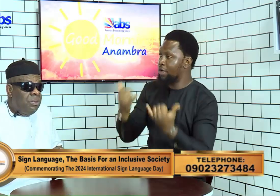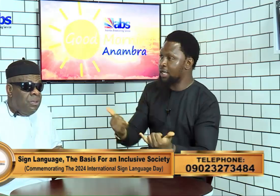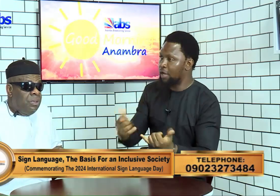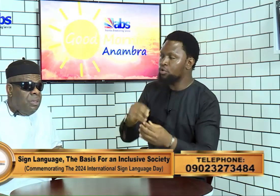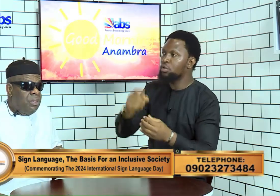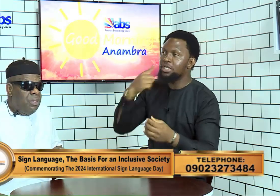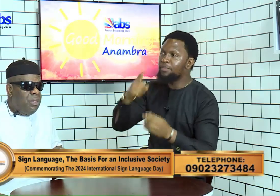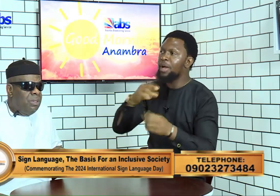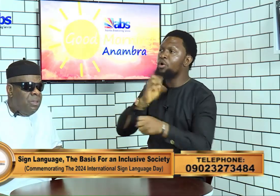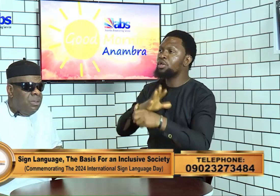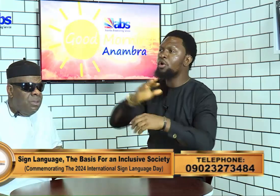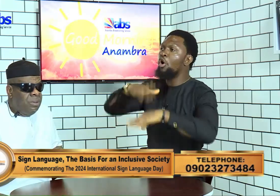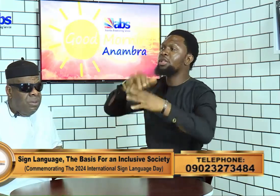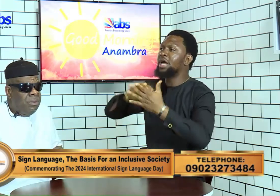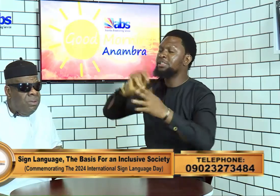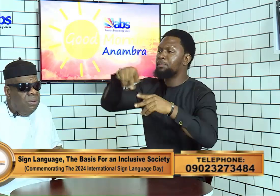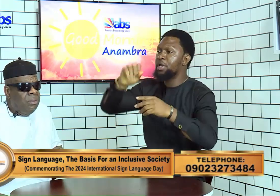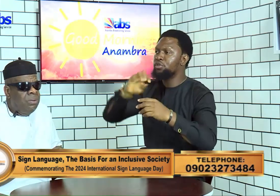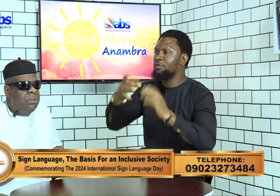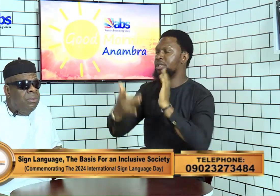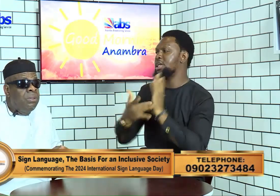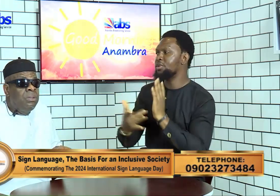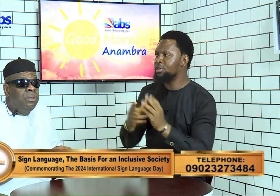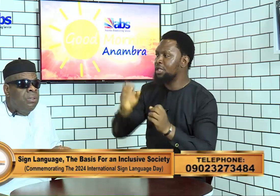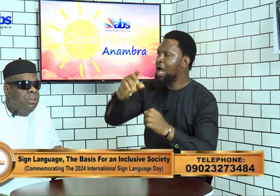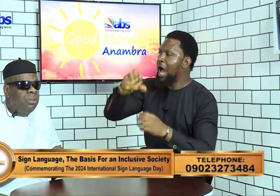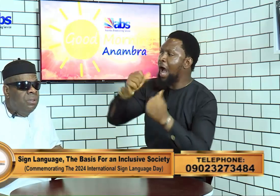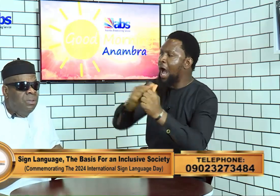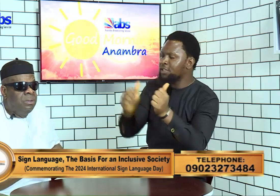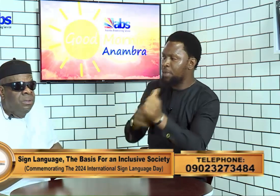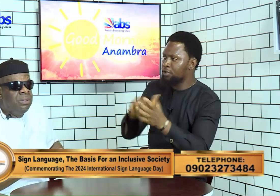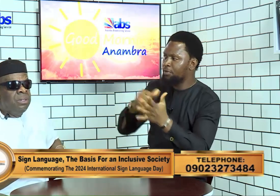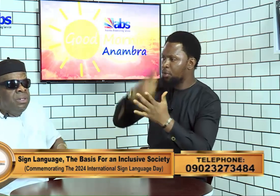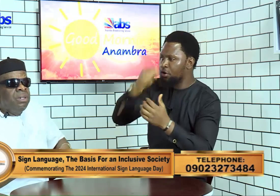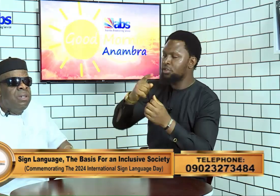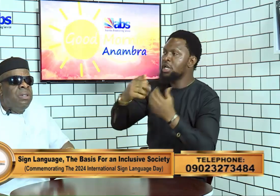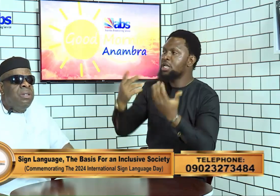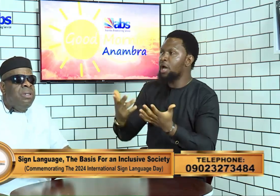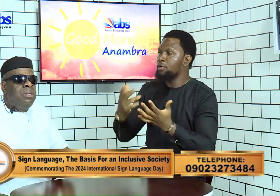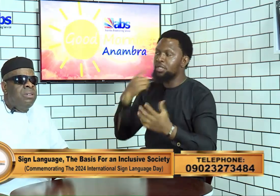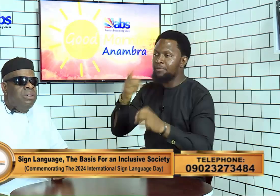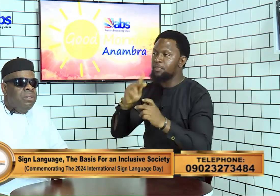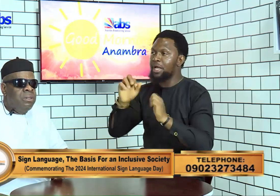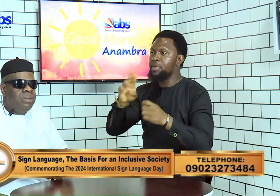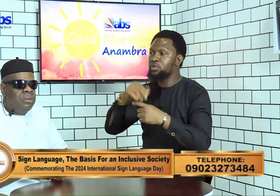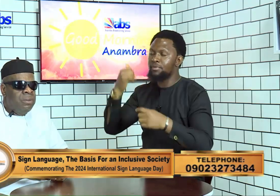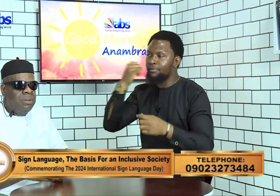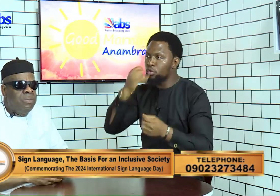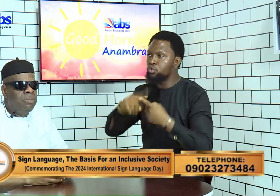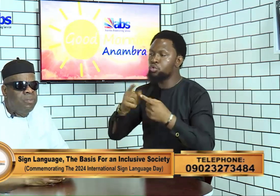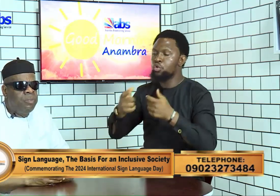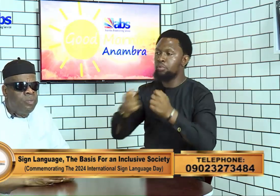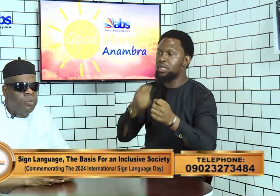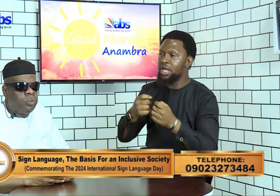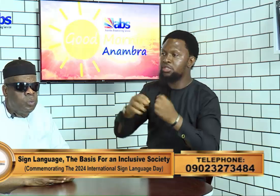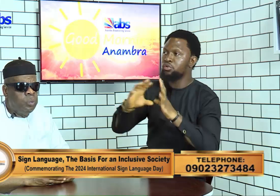on right now. So the deaf people are already on that page of the technology aspect of it, because now the deaf people can make use of the phone